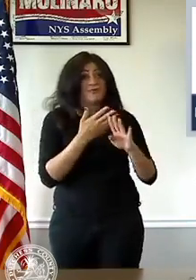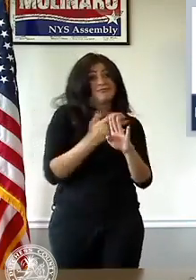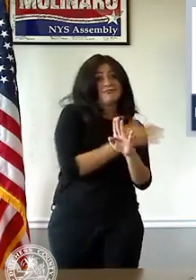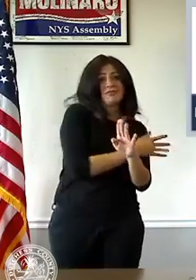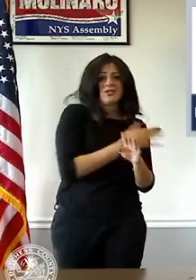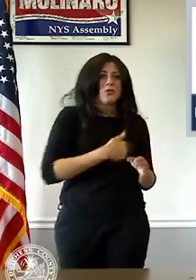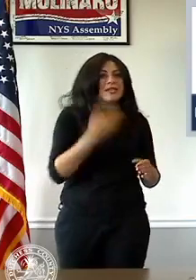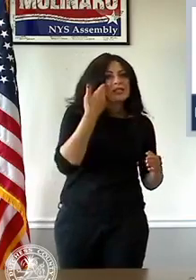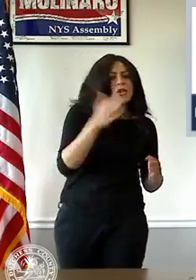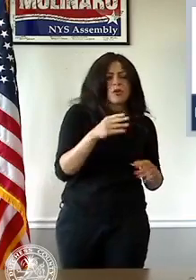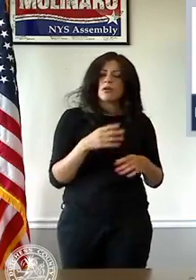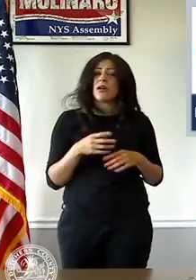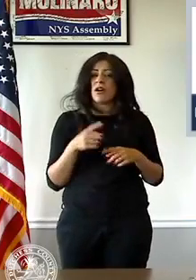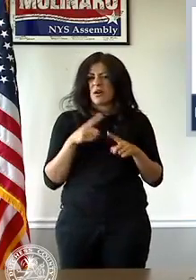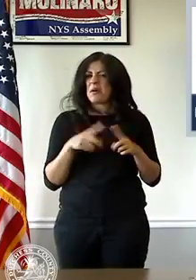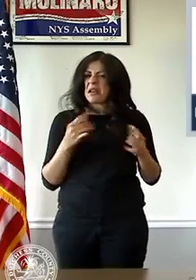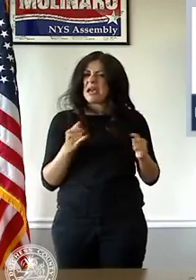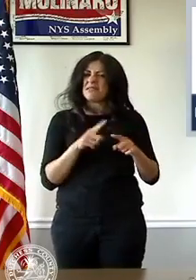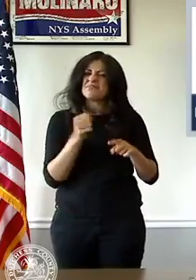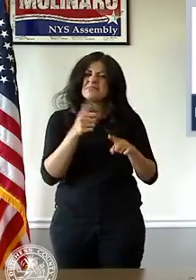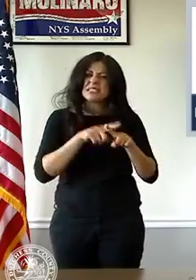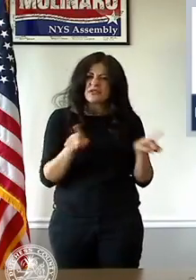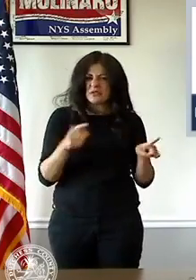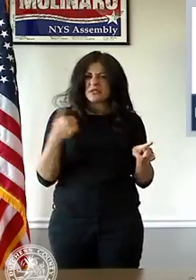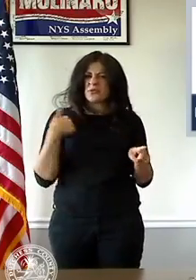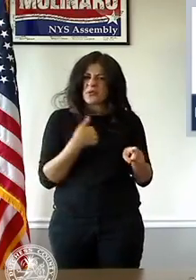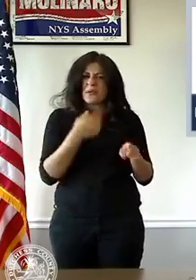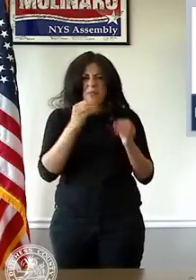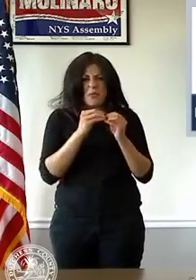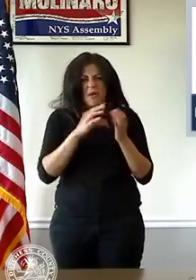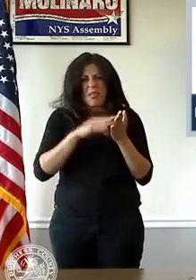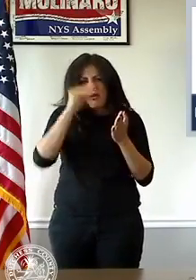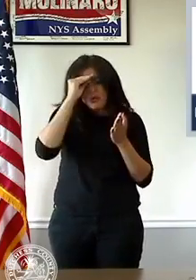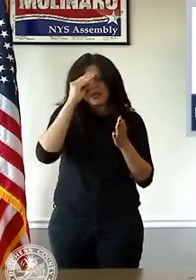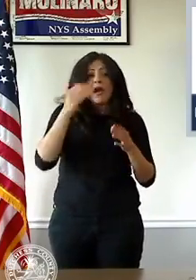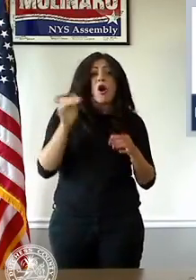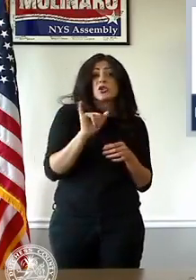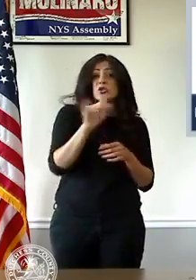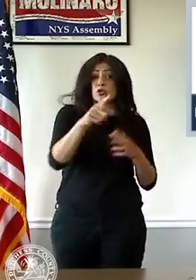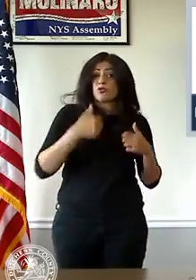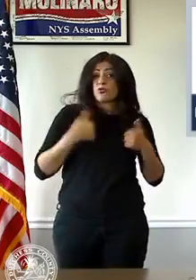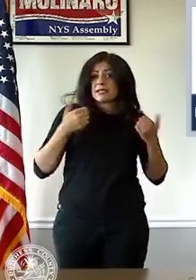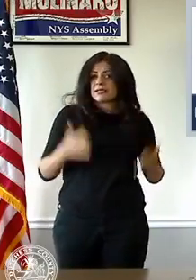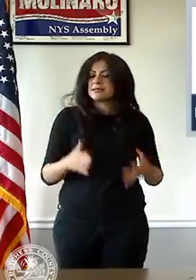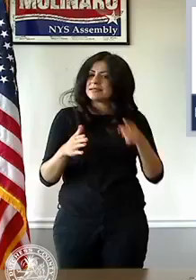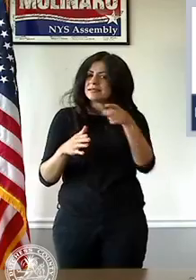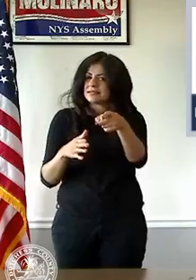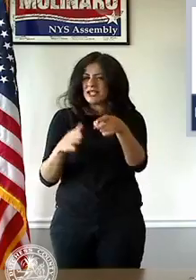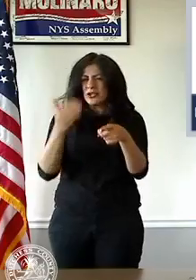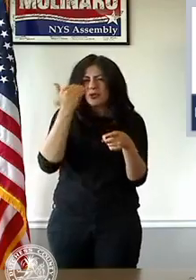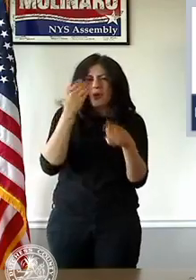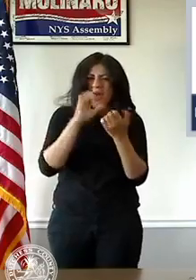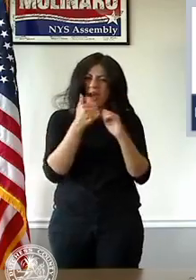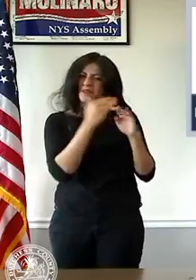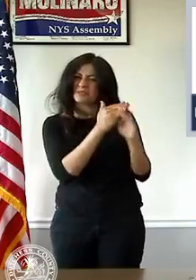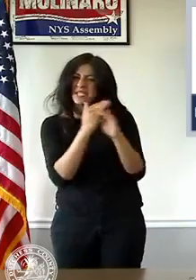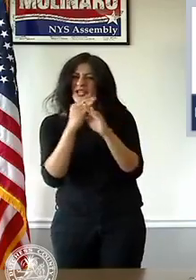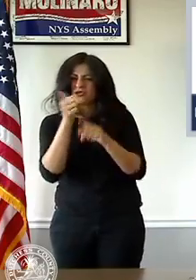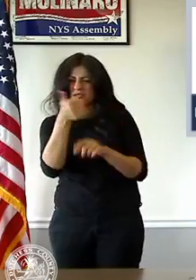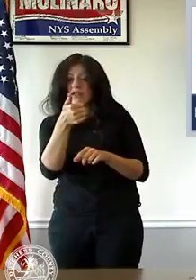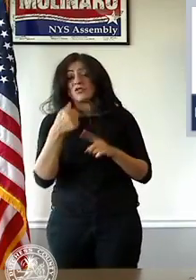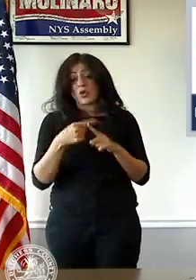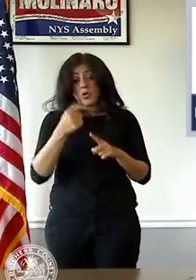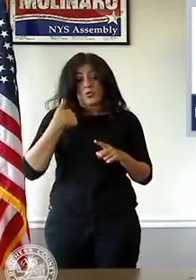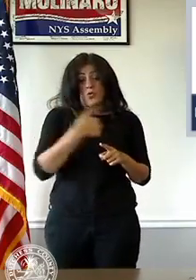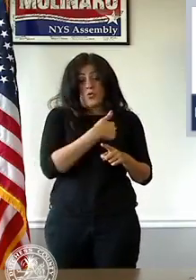resident, what certain risks are in making the decisions for yourselves. So we're comfortable with houses of worship opening with limited capacity,